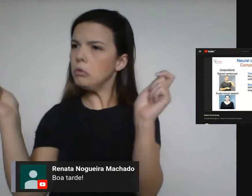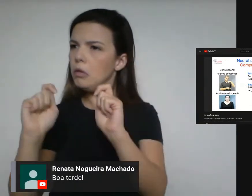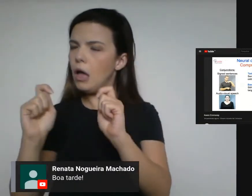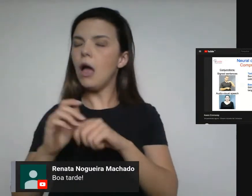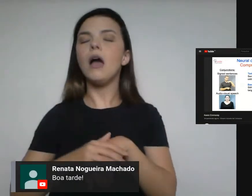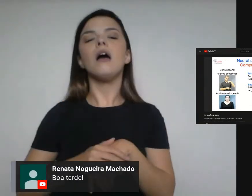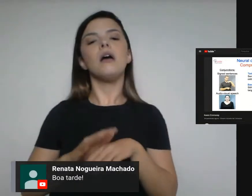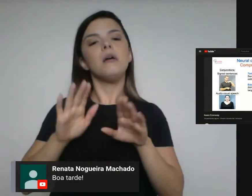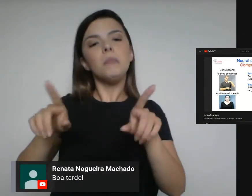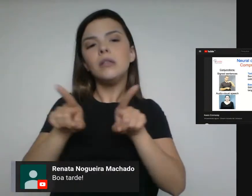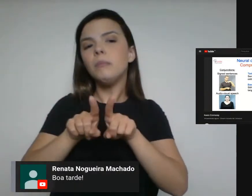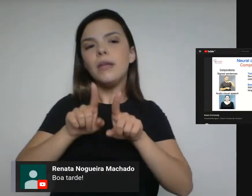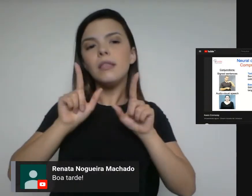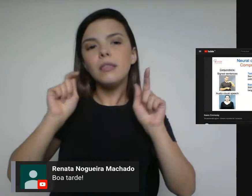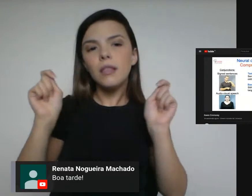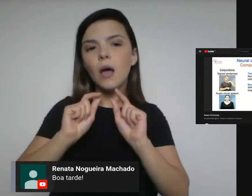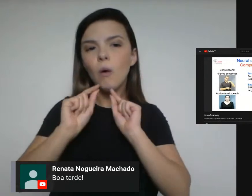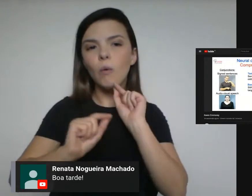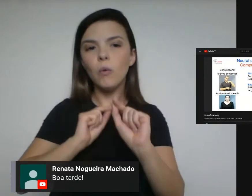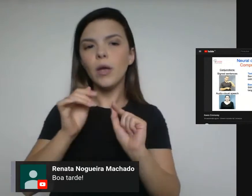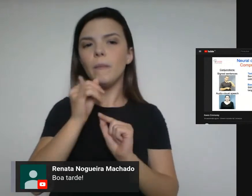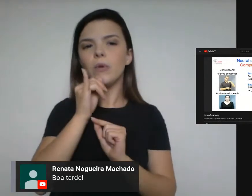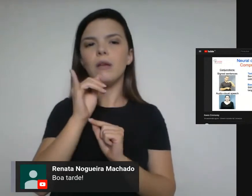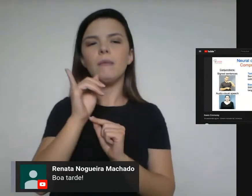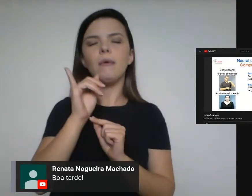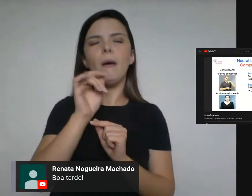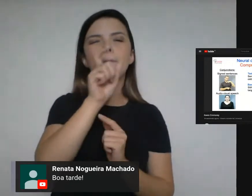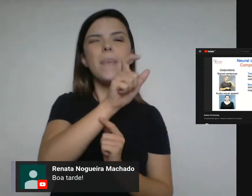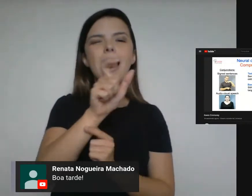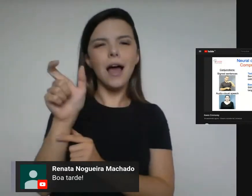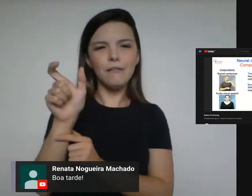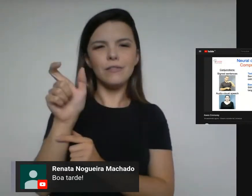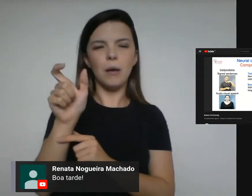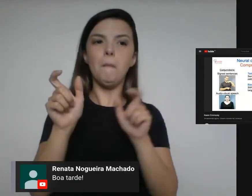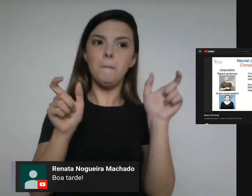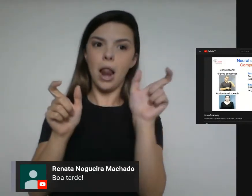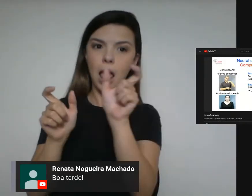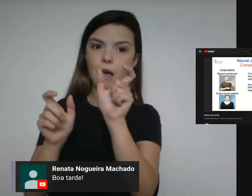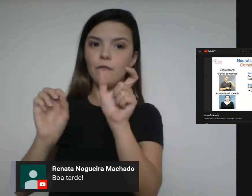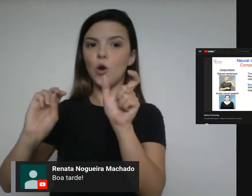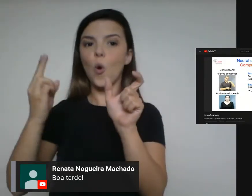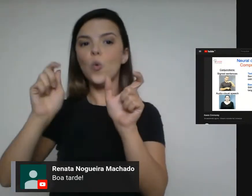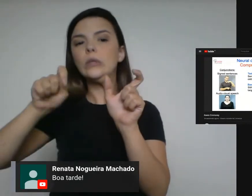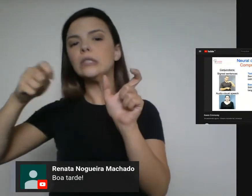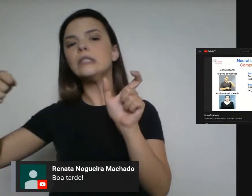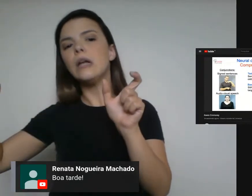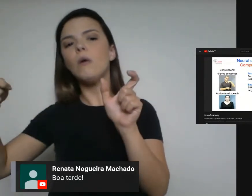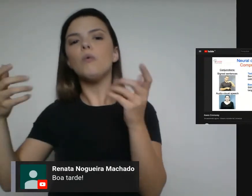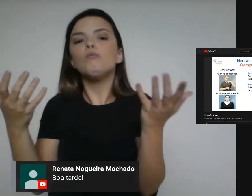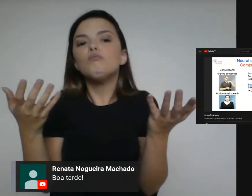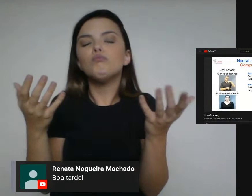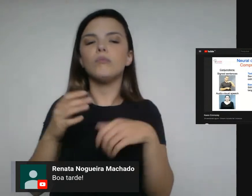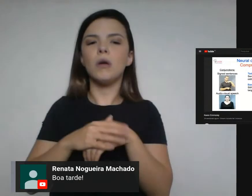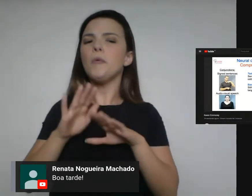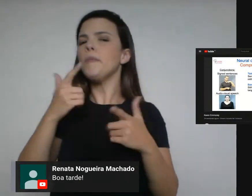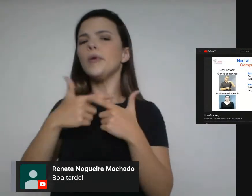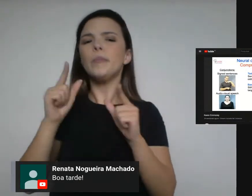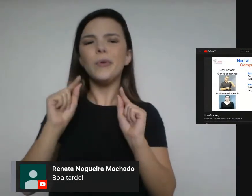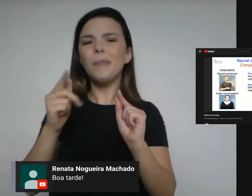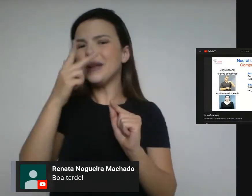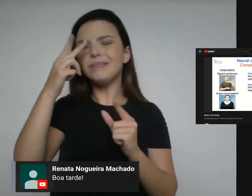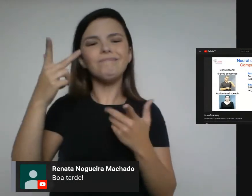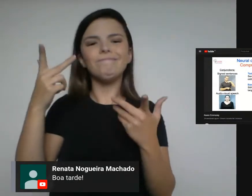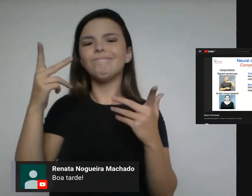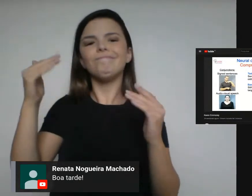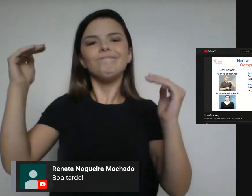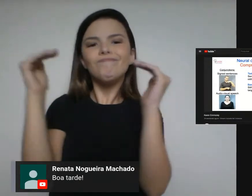comprehension with visual printed word comprehension. But the problem there is that that's not really a fair comparison in the